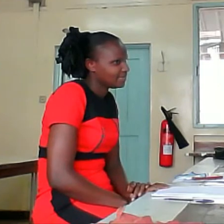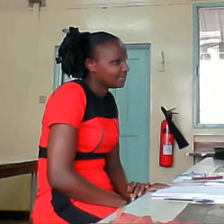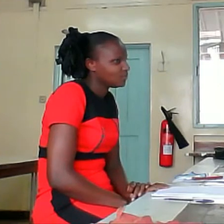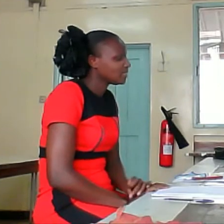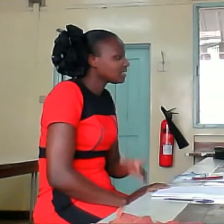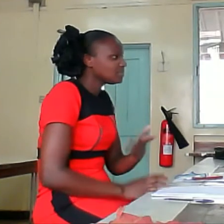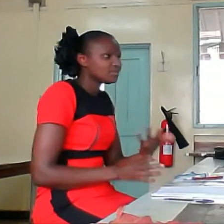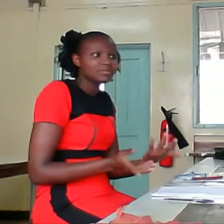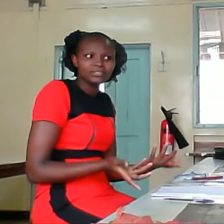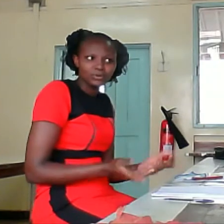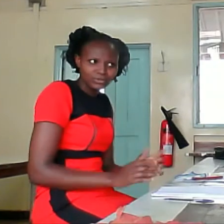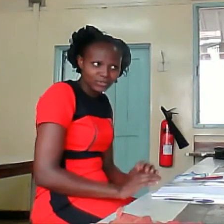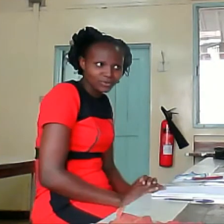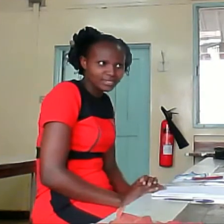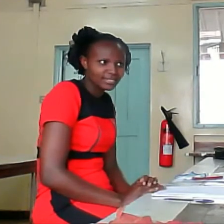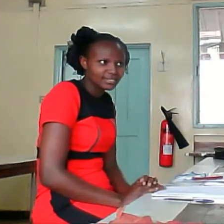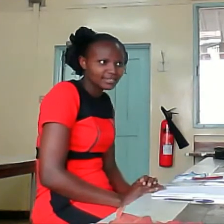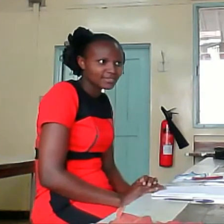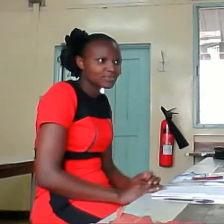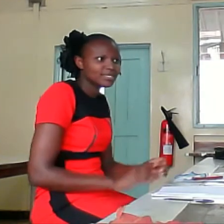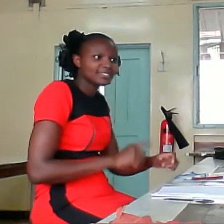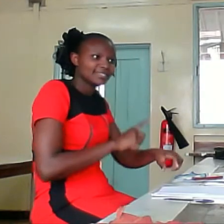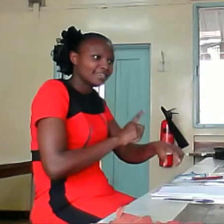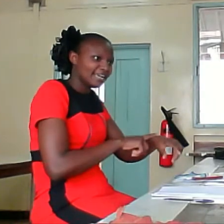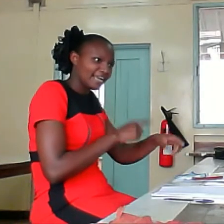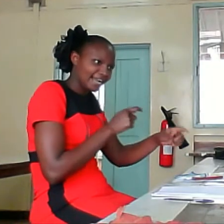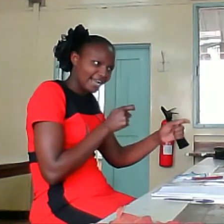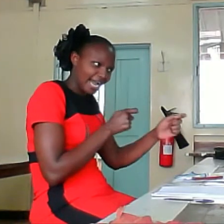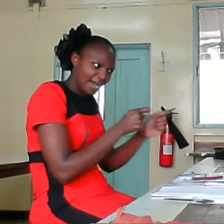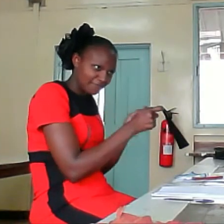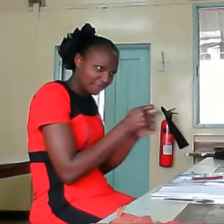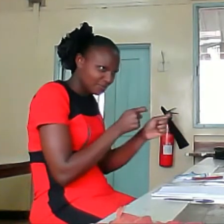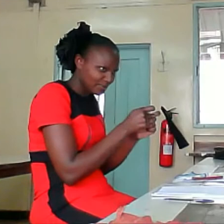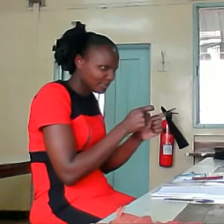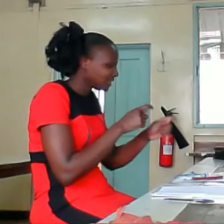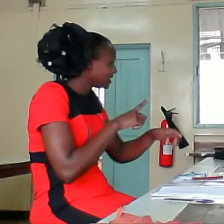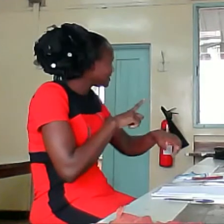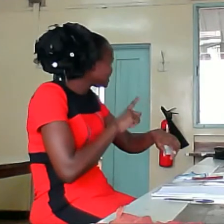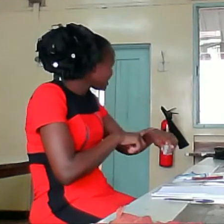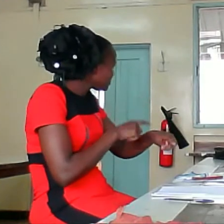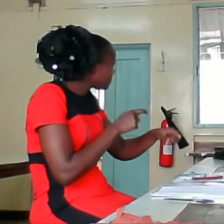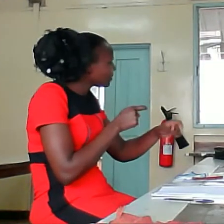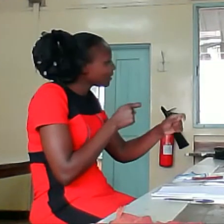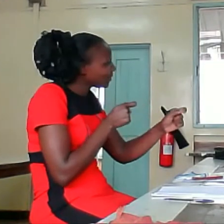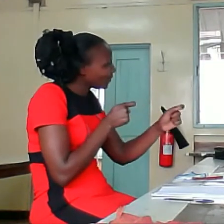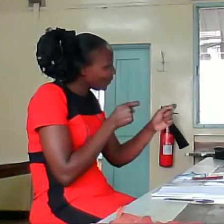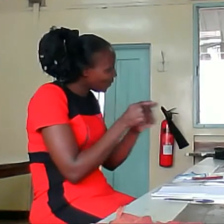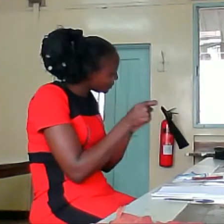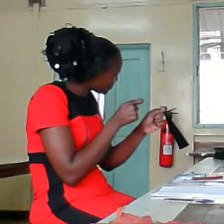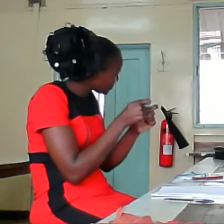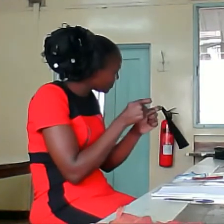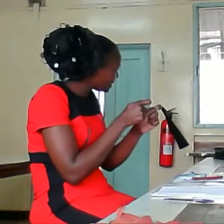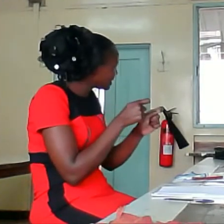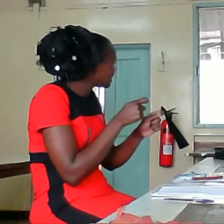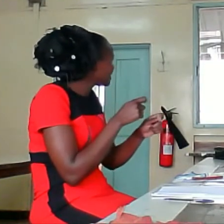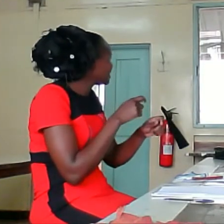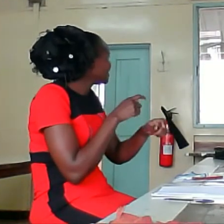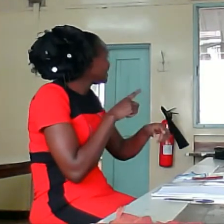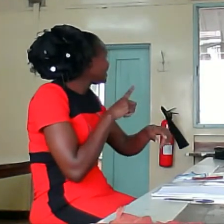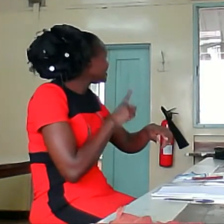Your time is being controlled. So it's curfew. Time control.